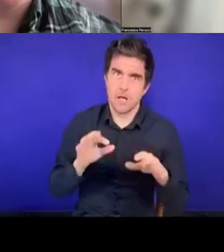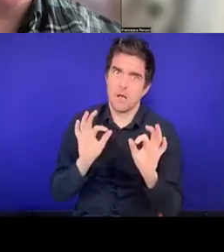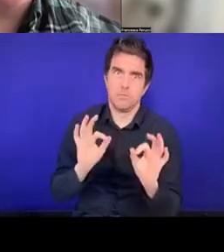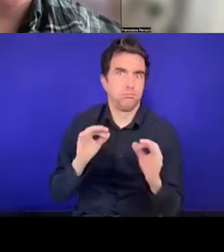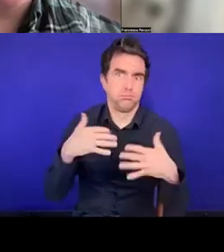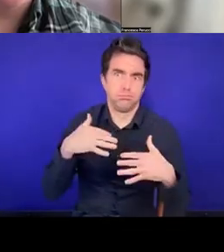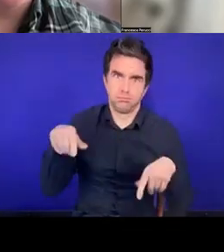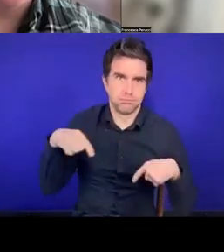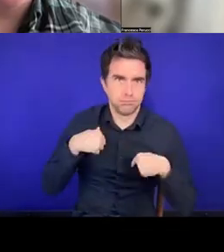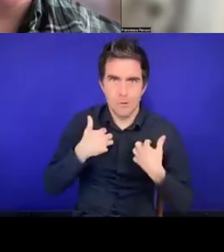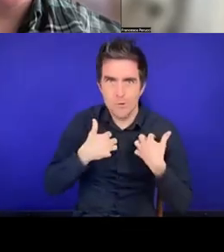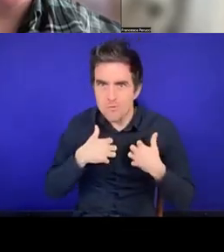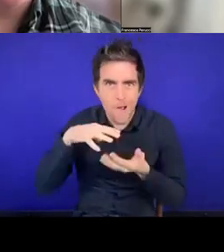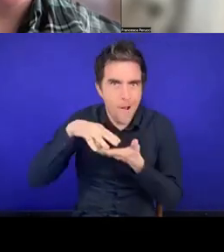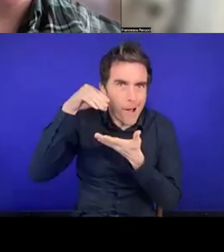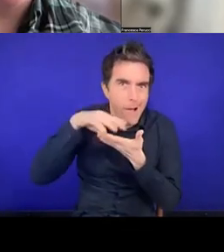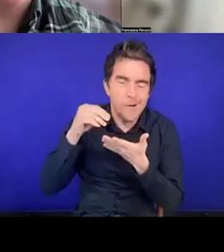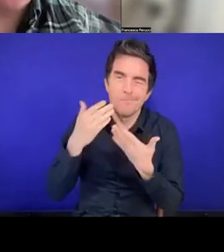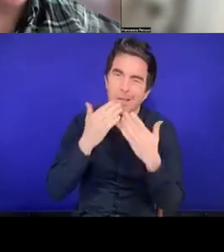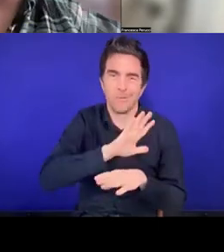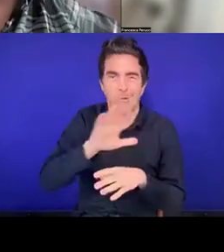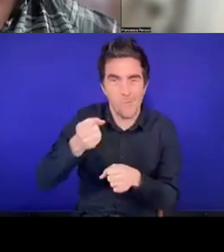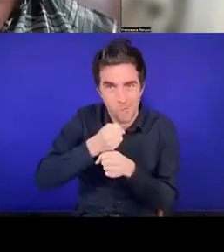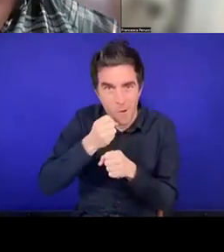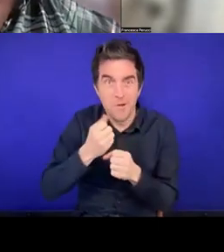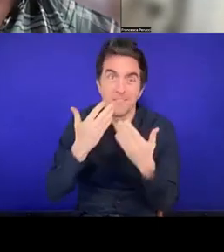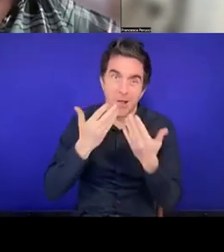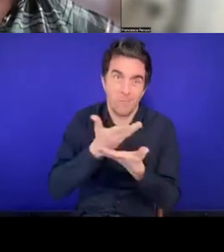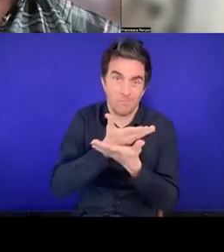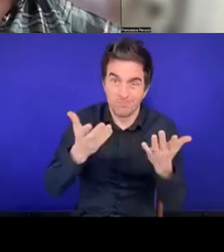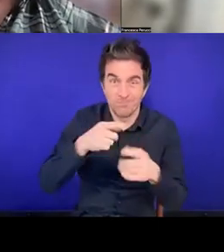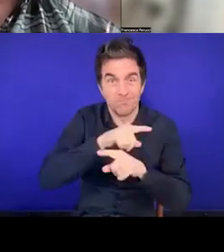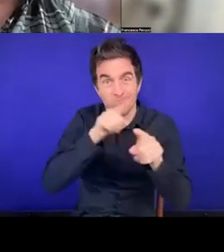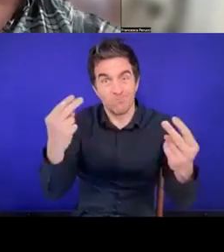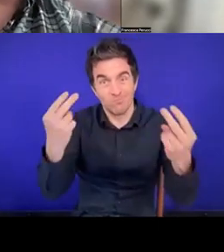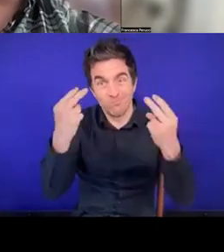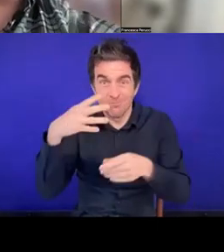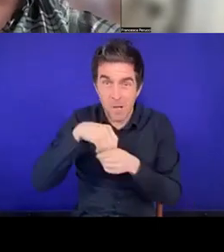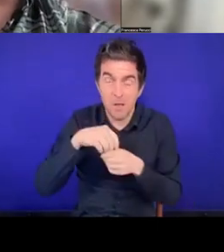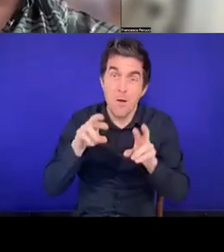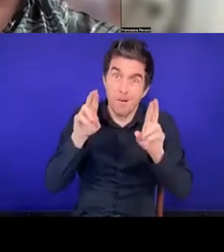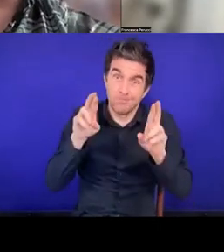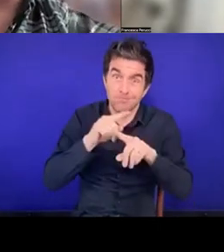And I hope you all have a good rest of the day. Bye.